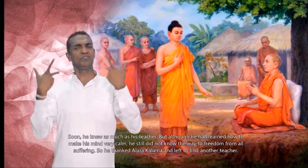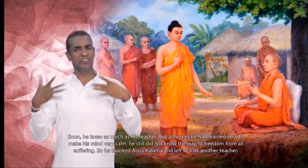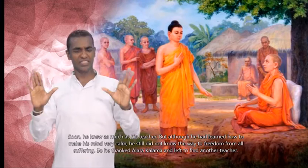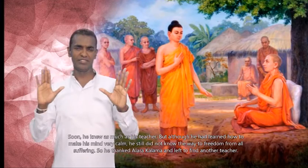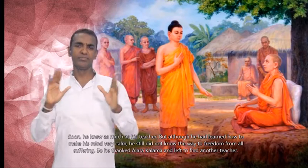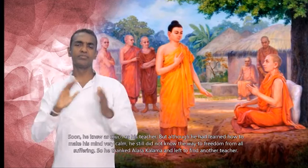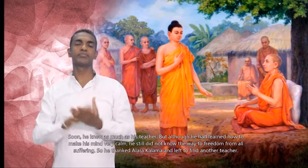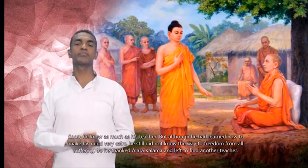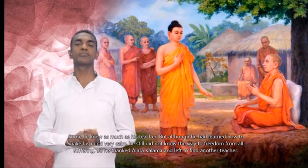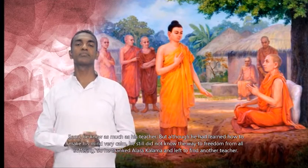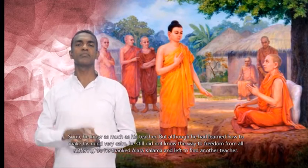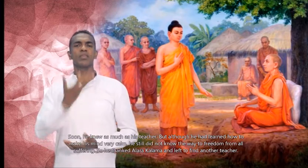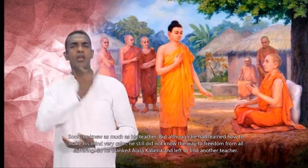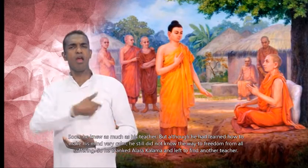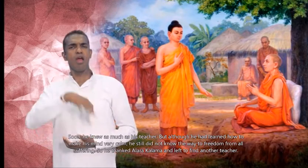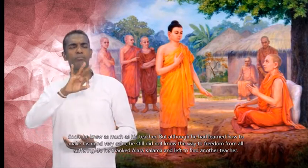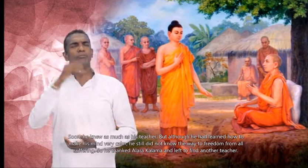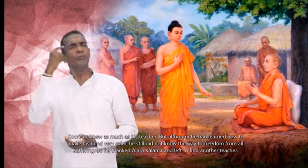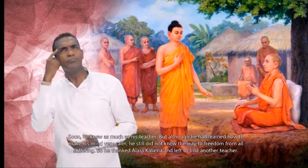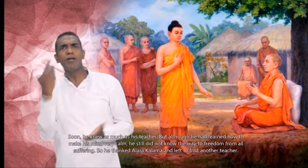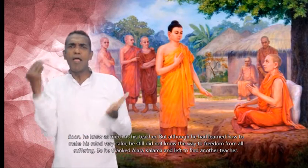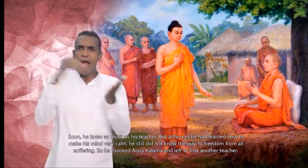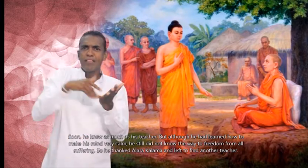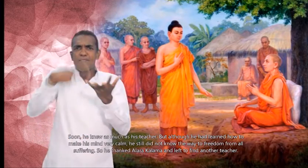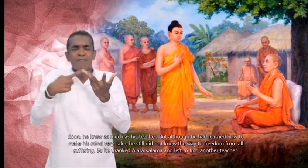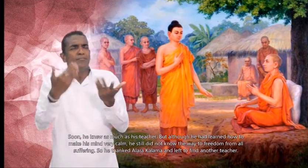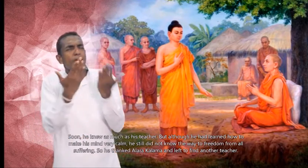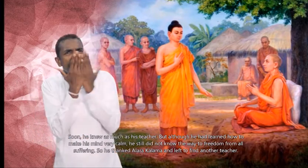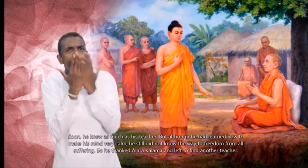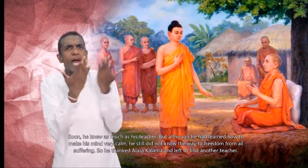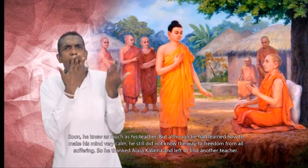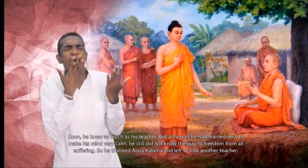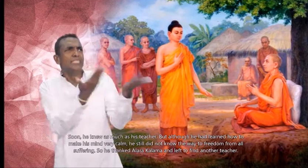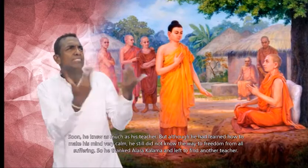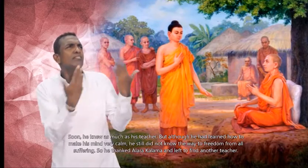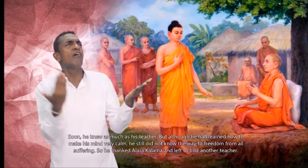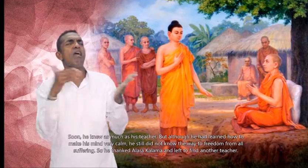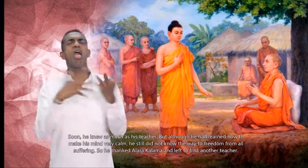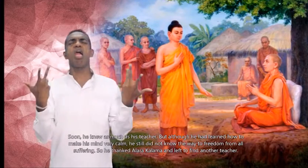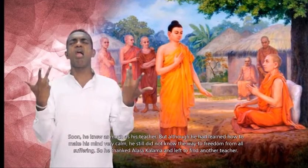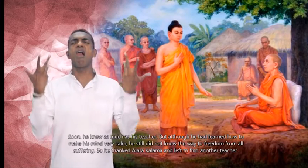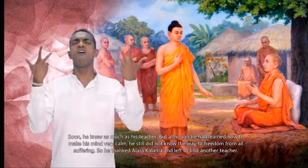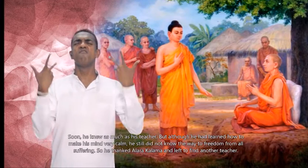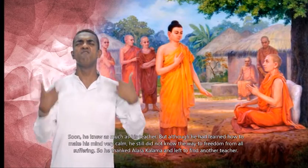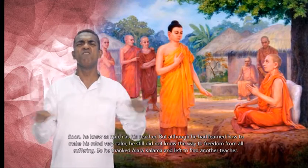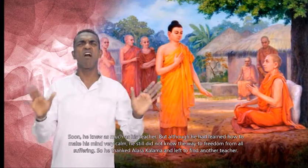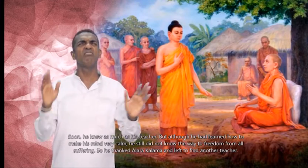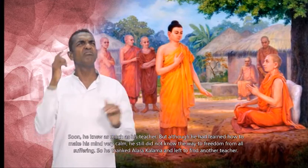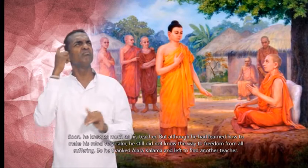he still did not know the way to freedom from all suffering. So he thanked Alara Kalama and